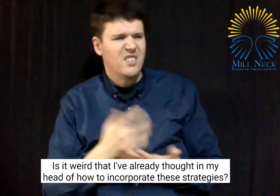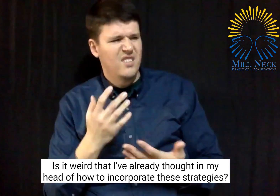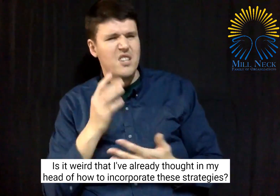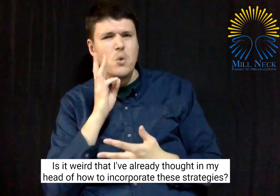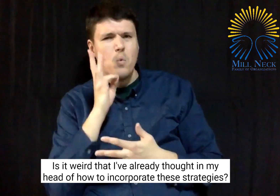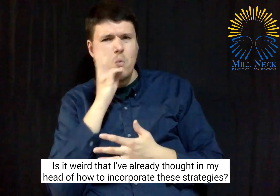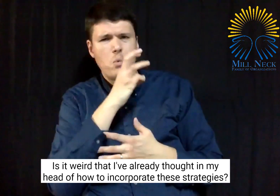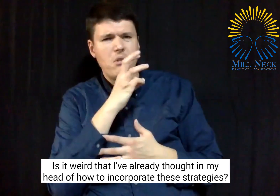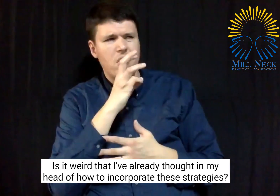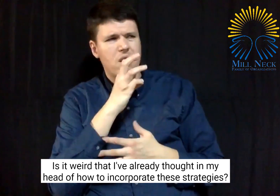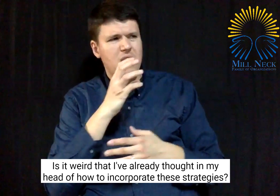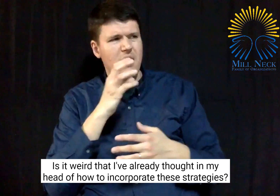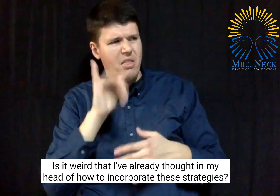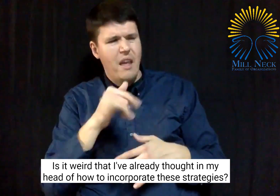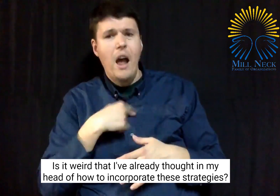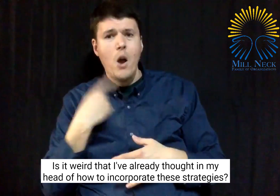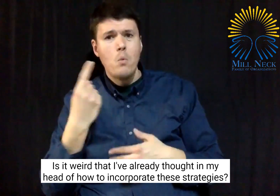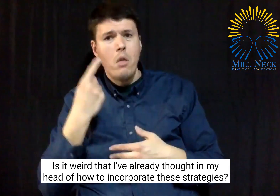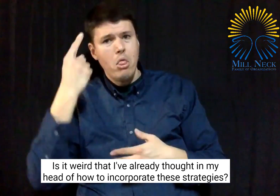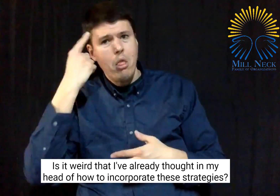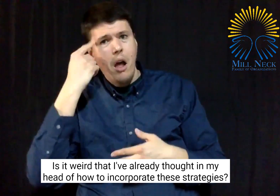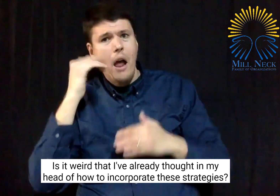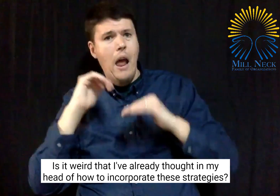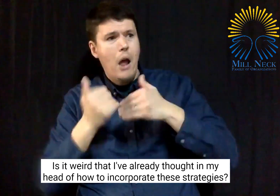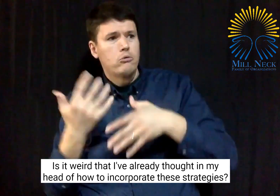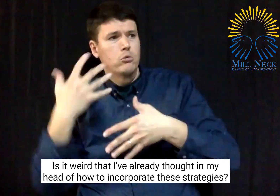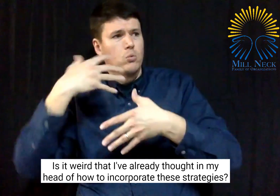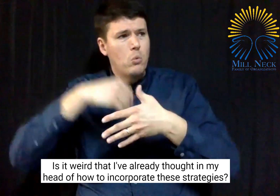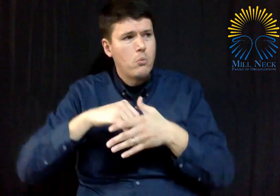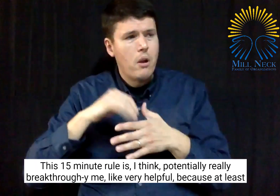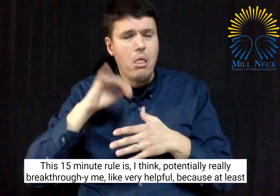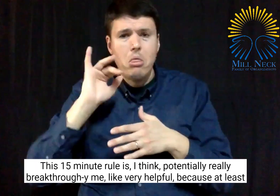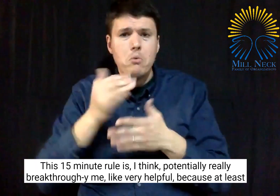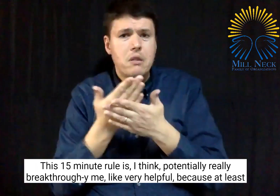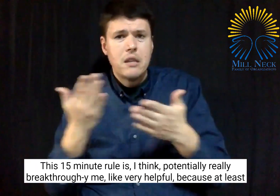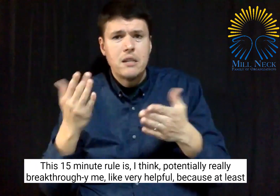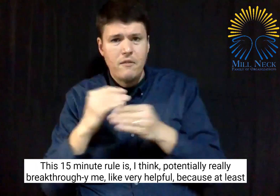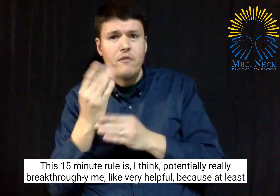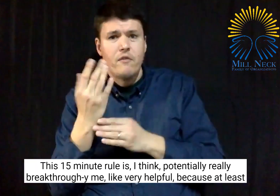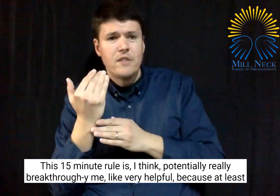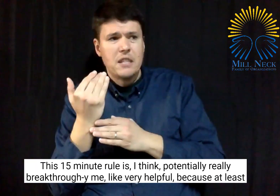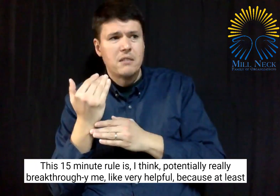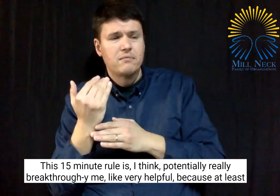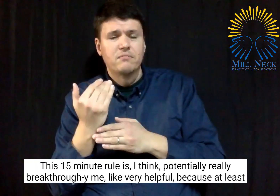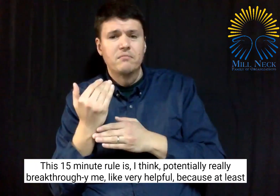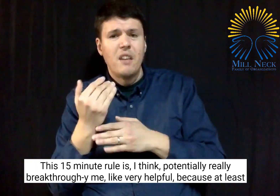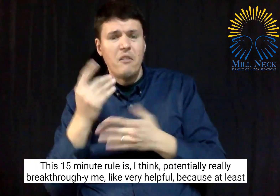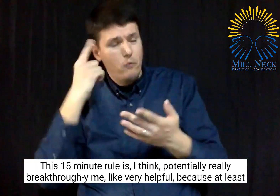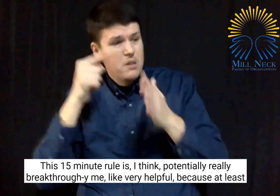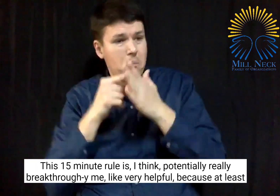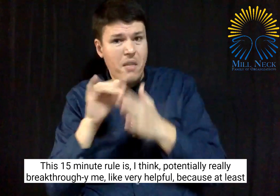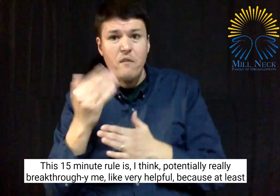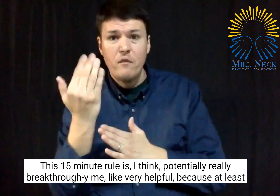already thought in my head of how to incorporate these strategies? This 15-minute rule is, I think, potentially